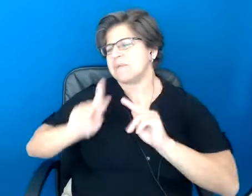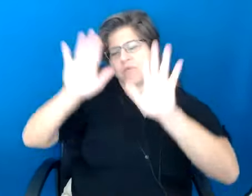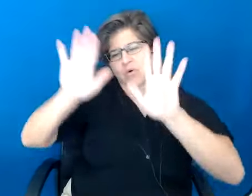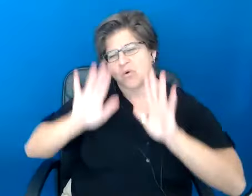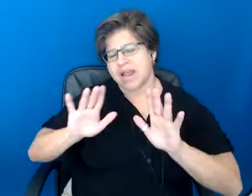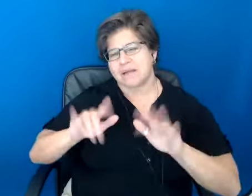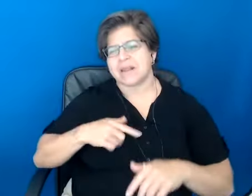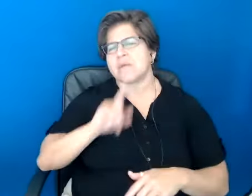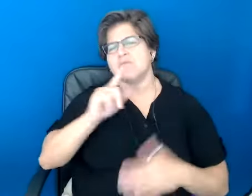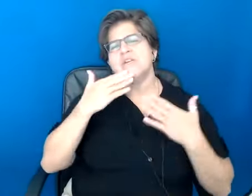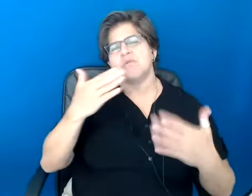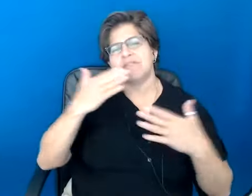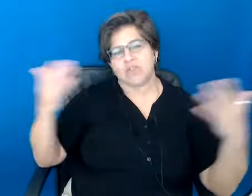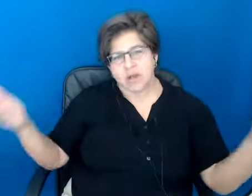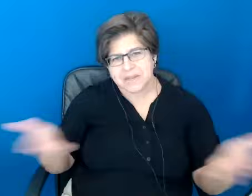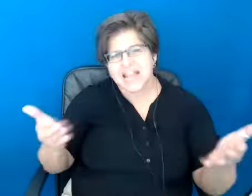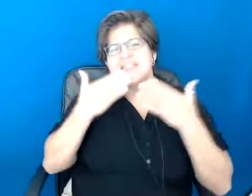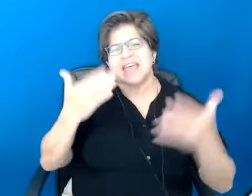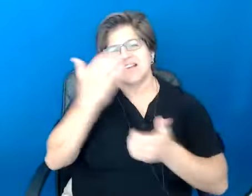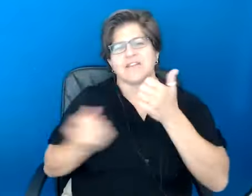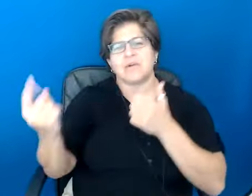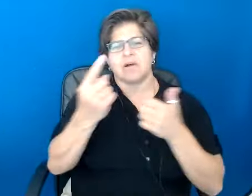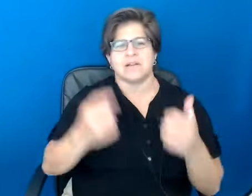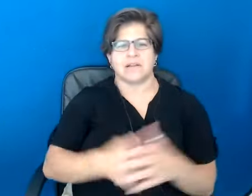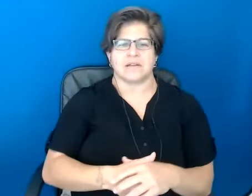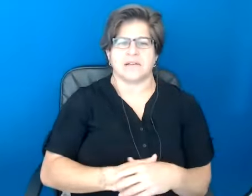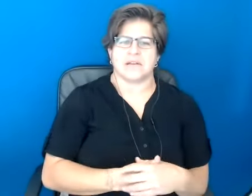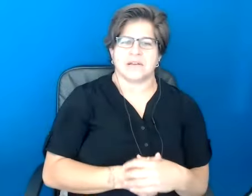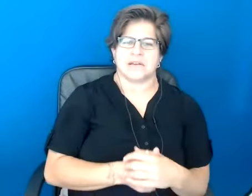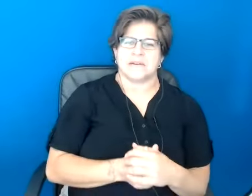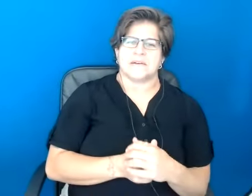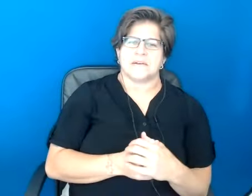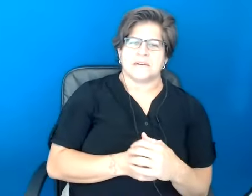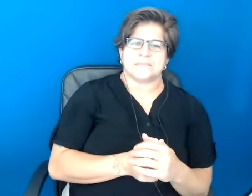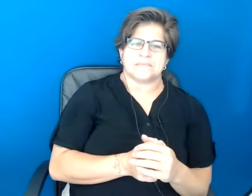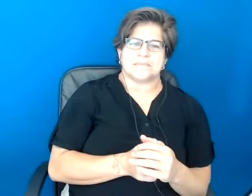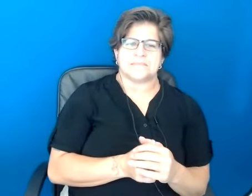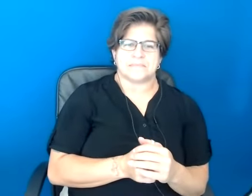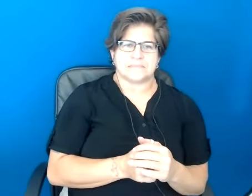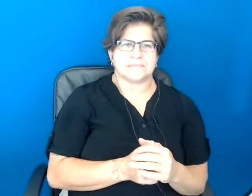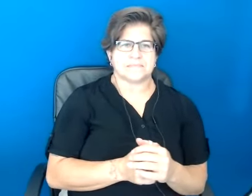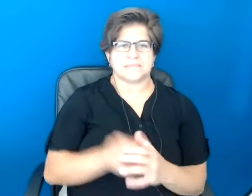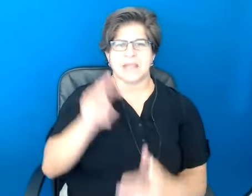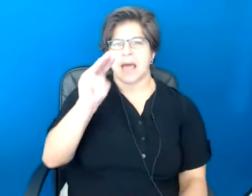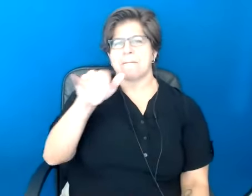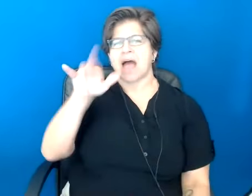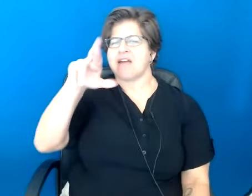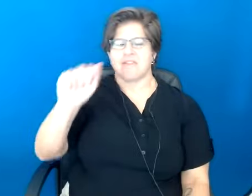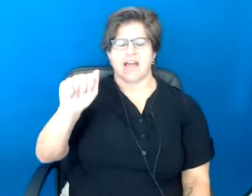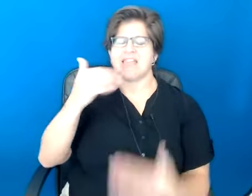much. I have finally opened a wee group here, and thank God it's doing well, and the people in the group are great. But I'm just very grateful to be